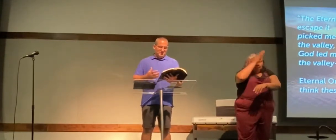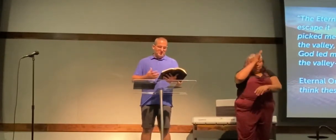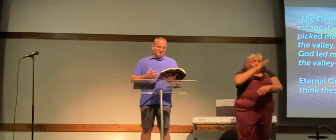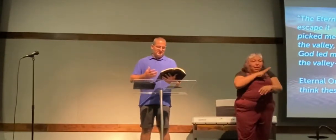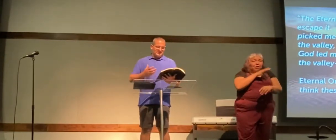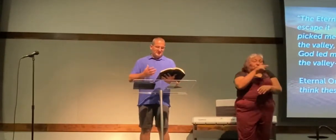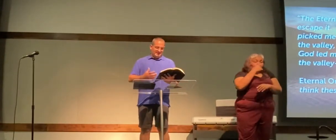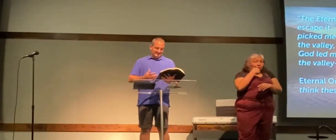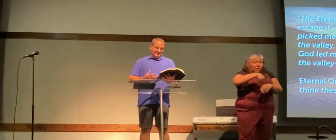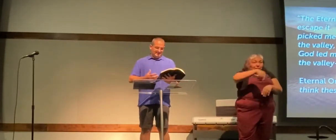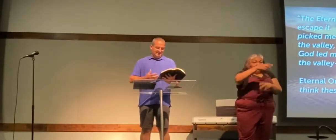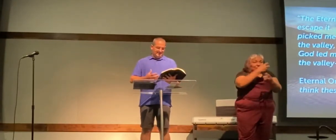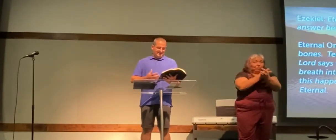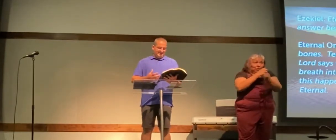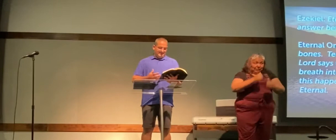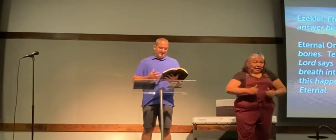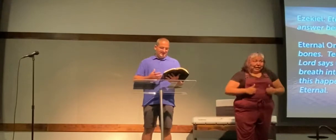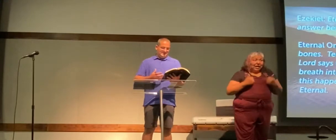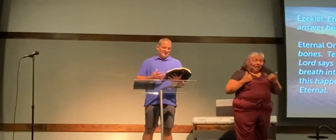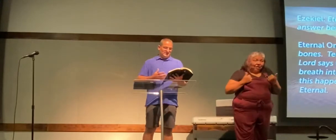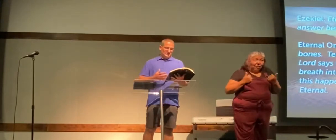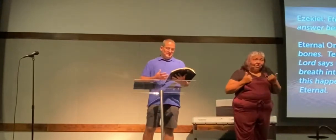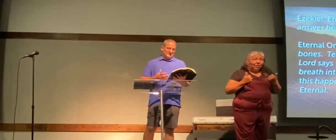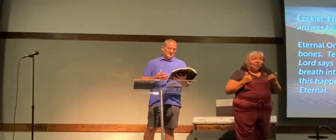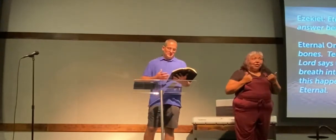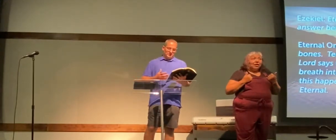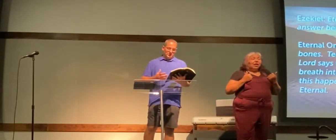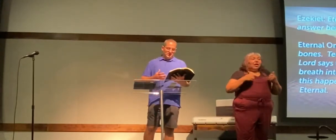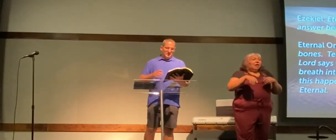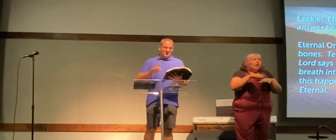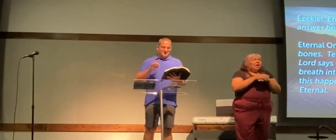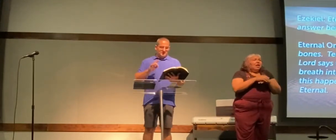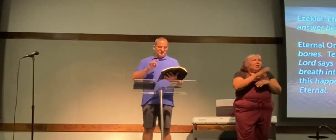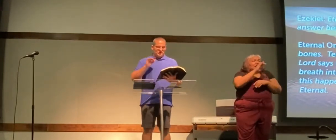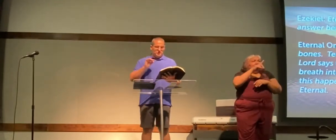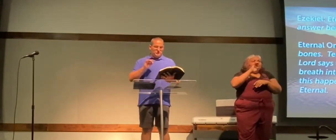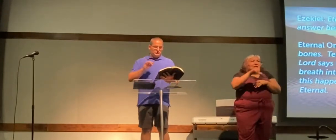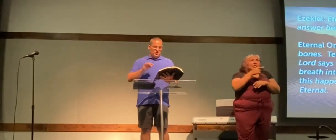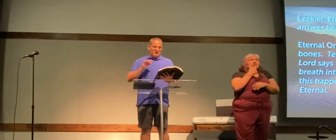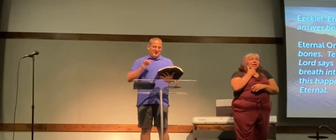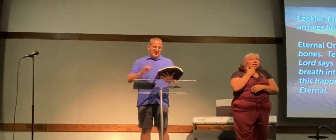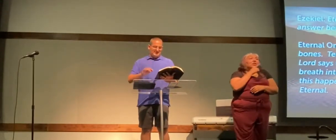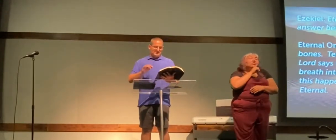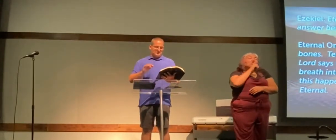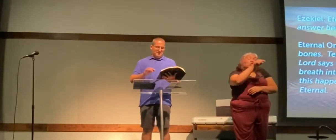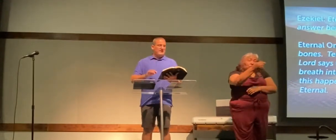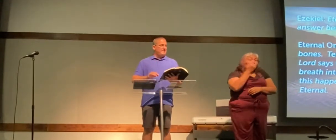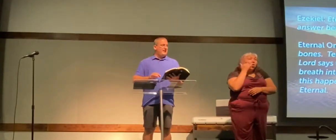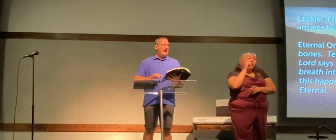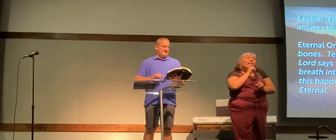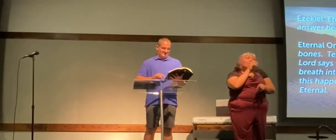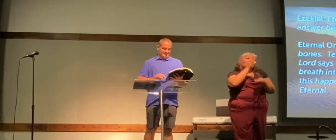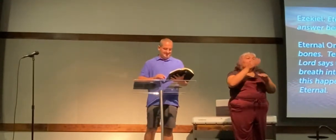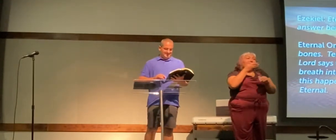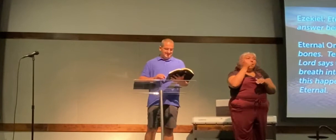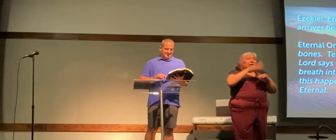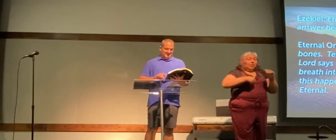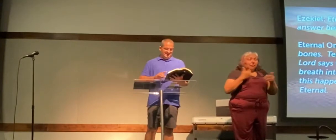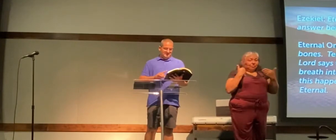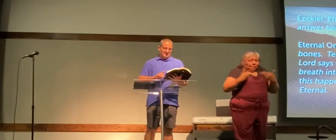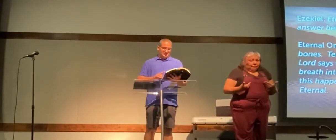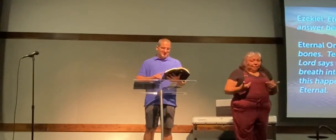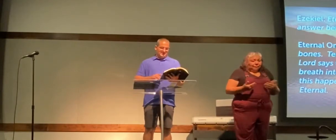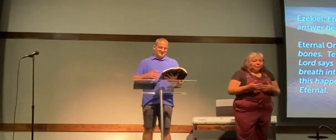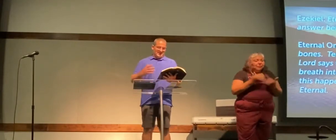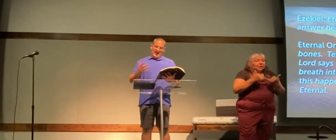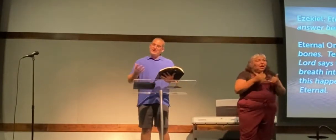these bones can live? And Ezekiel says, Eternal Lord, certainly you know the answer better than I do. And